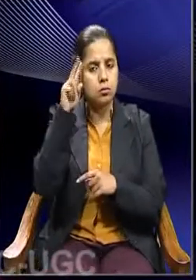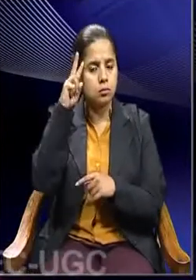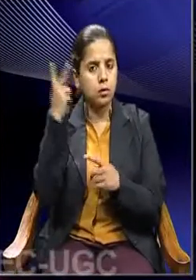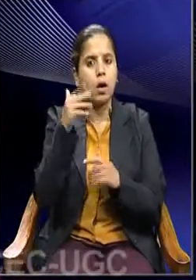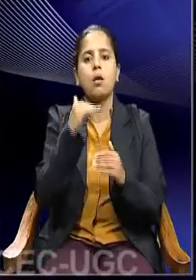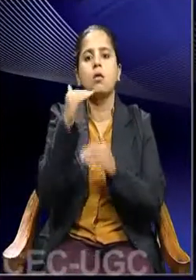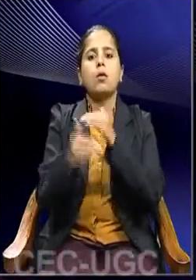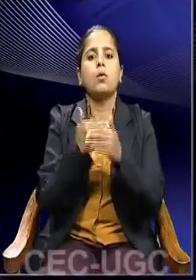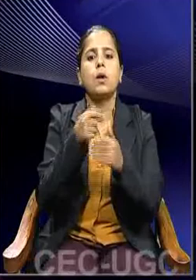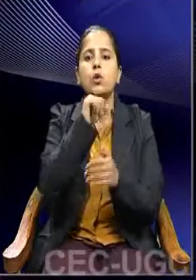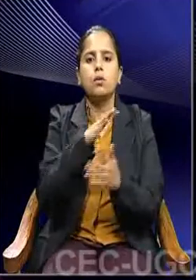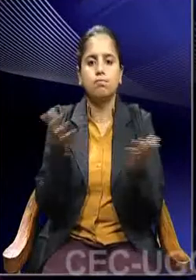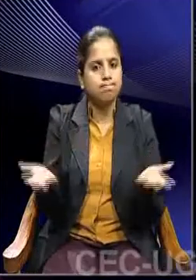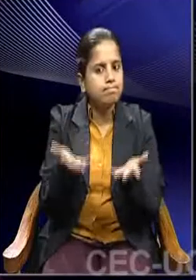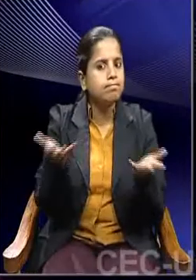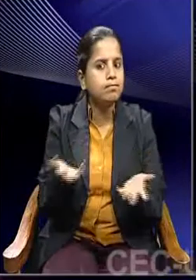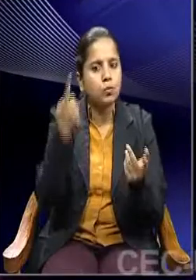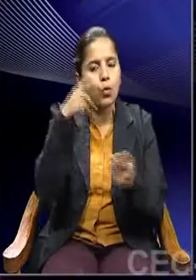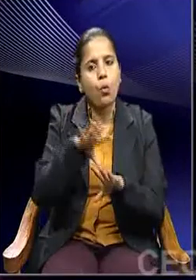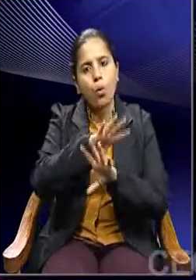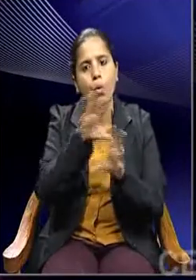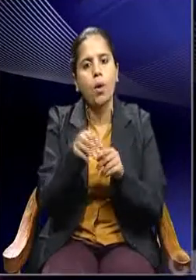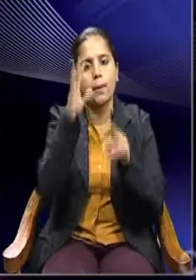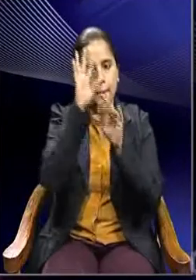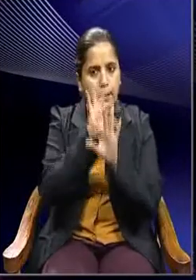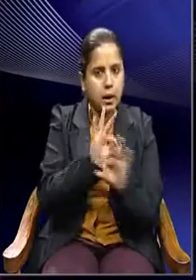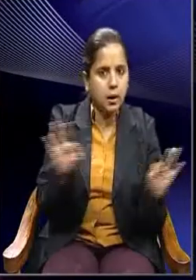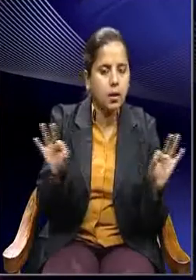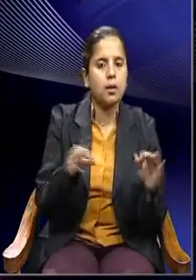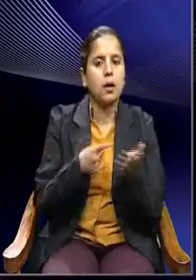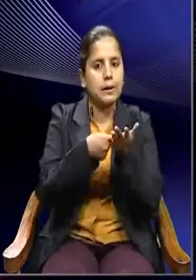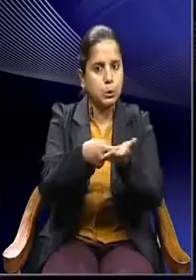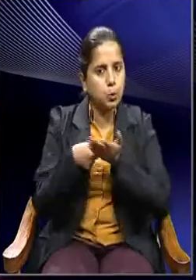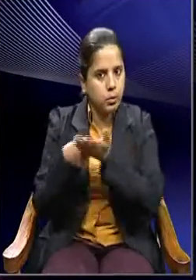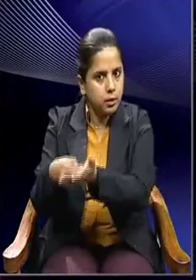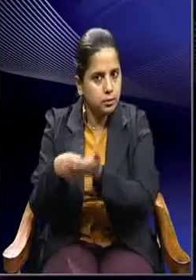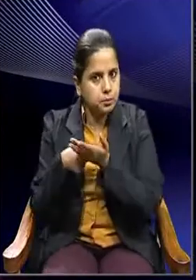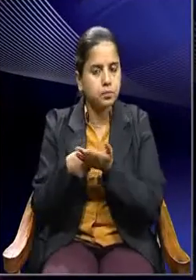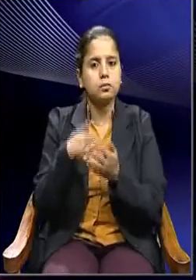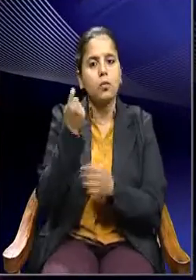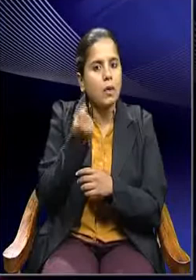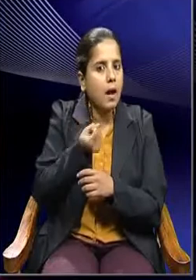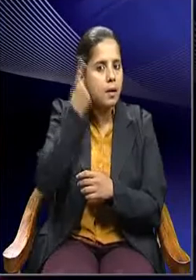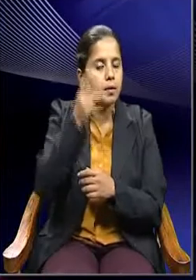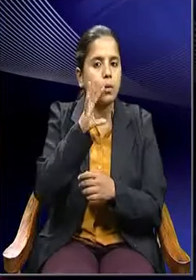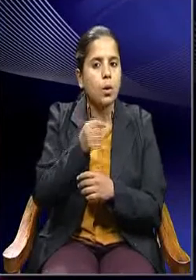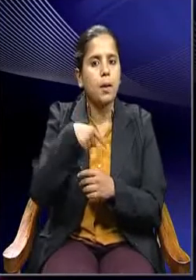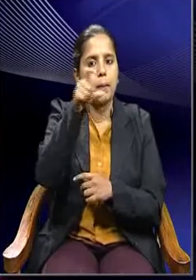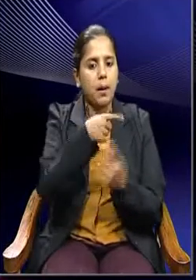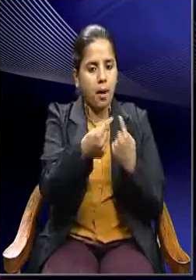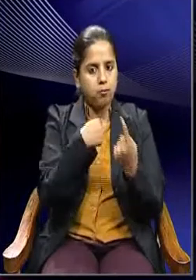promotion amongst youth of all ideals of peace, mutual respect and understanding between